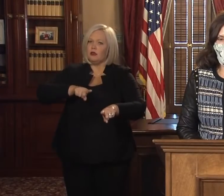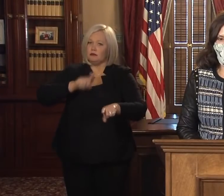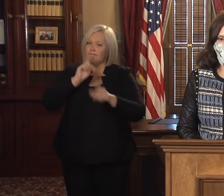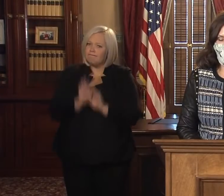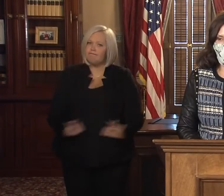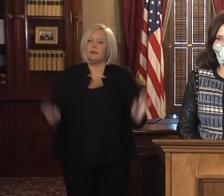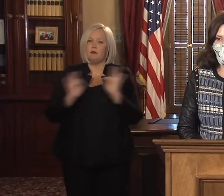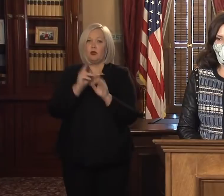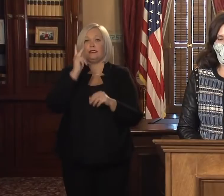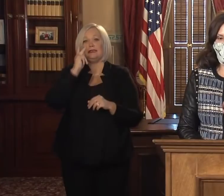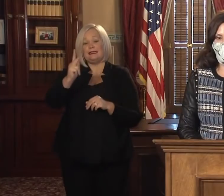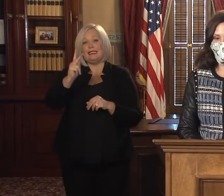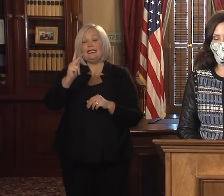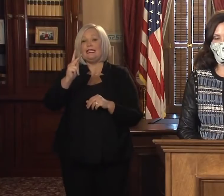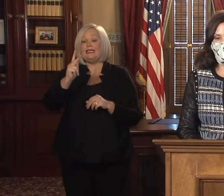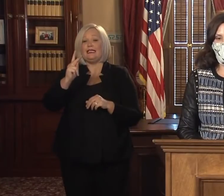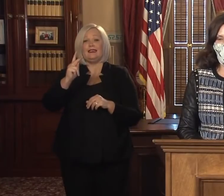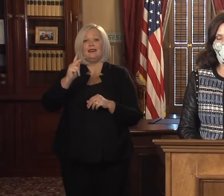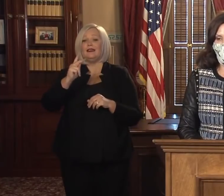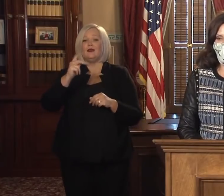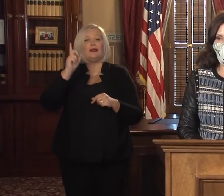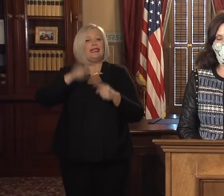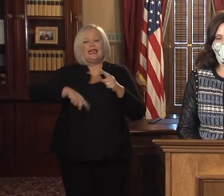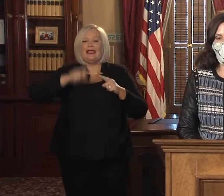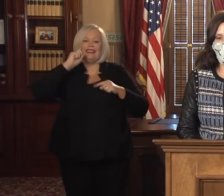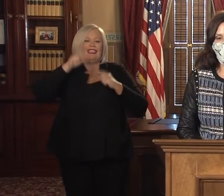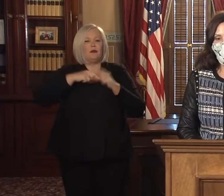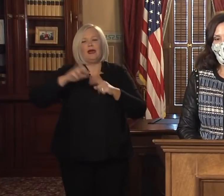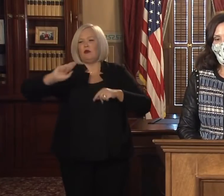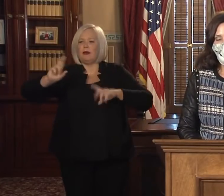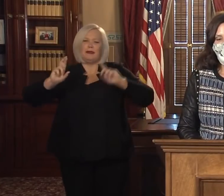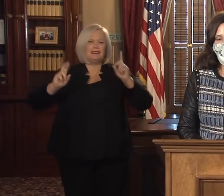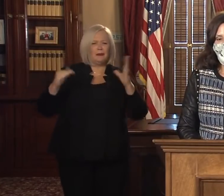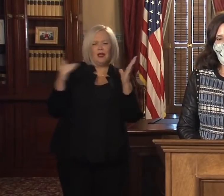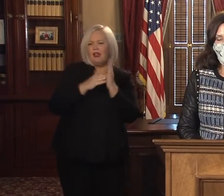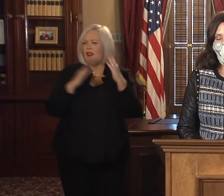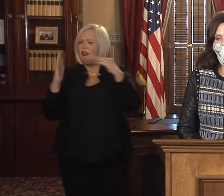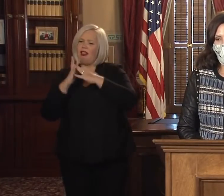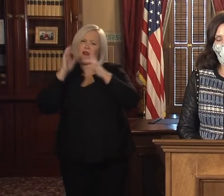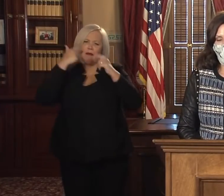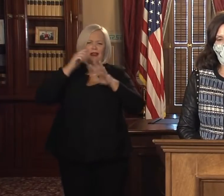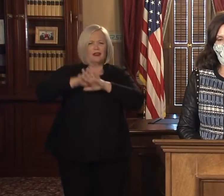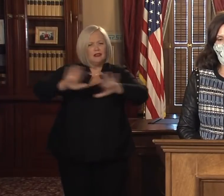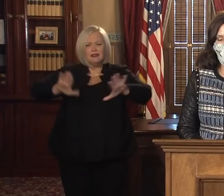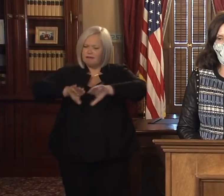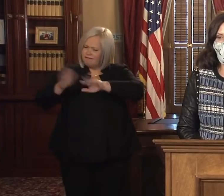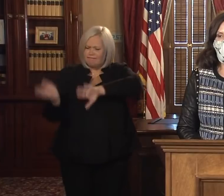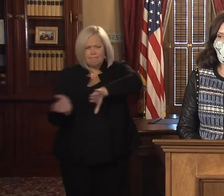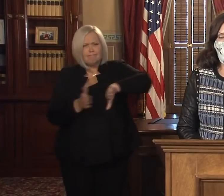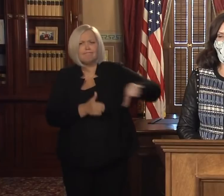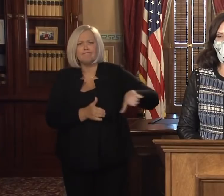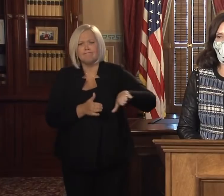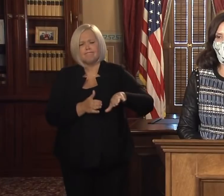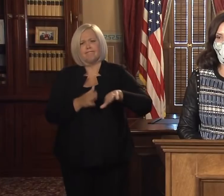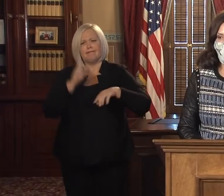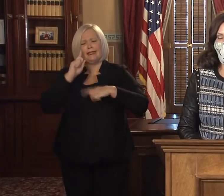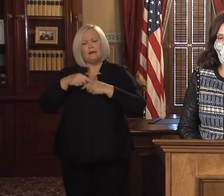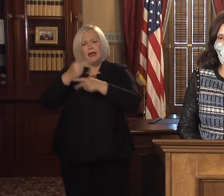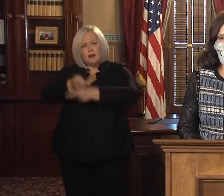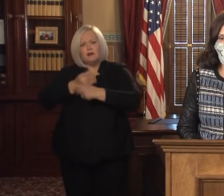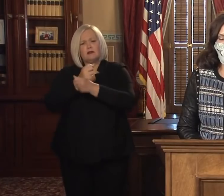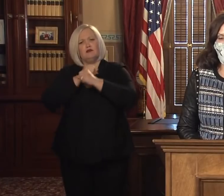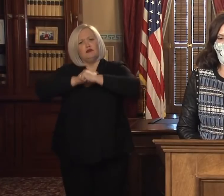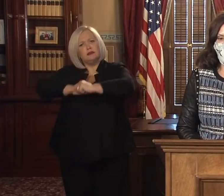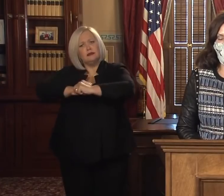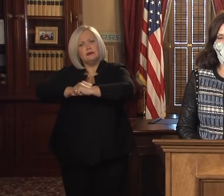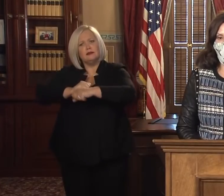to see that we got to get the politics out of this simple act of masking up. I'm hopeful that it's not just that the die has been cast and we can never